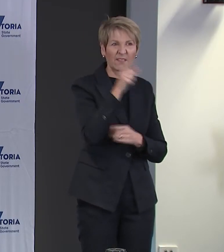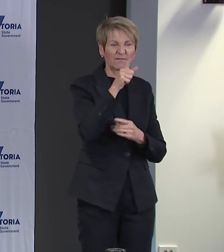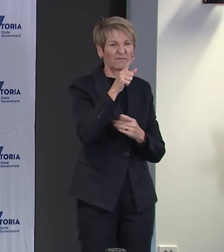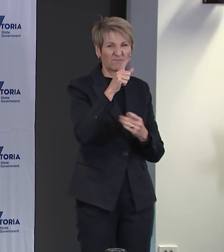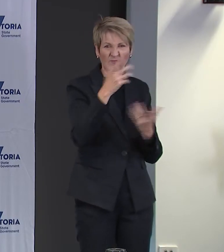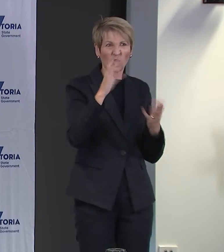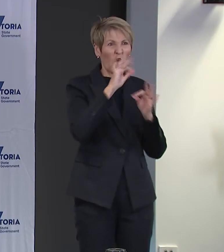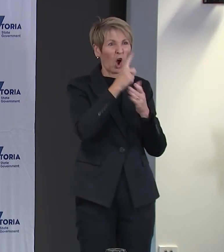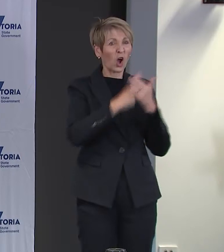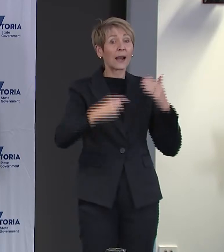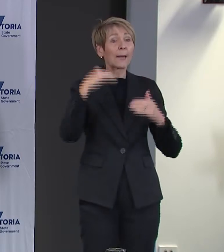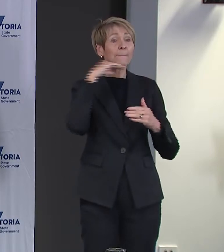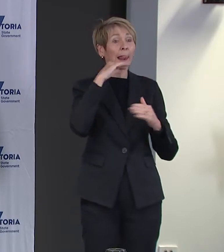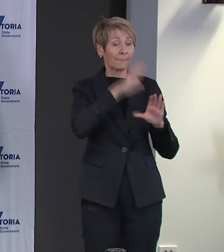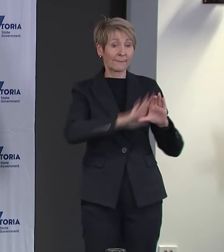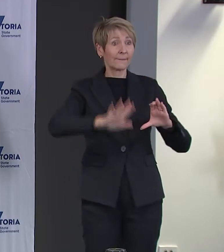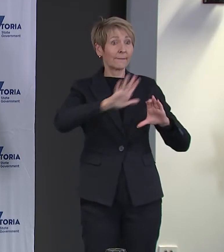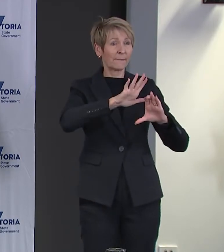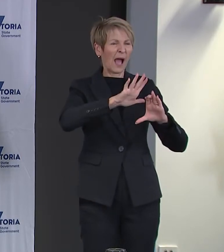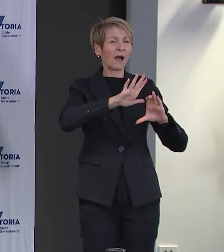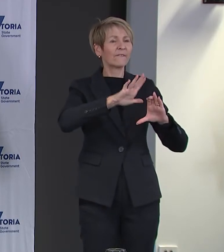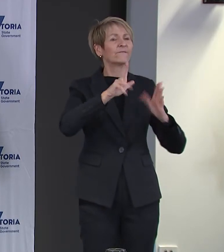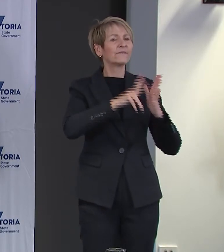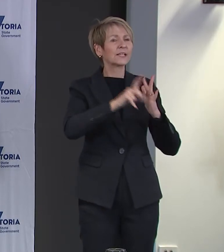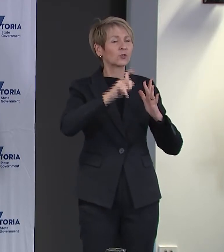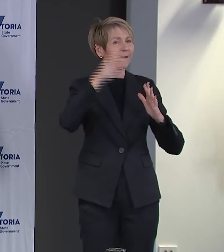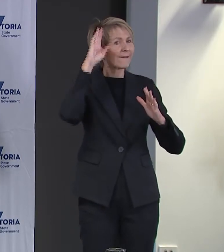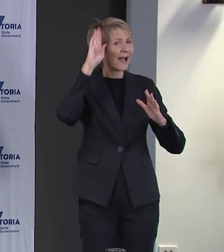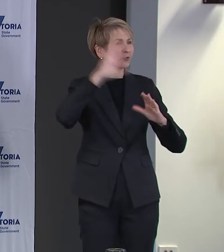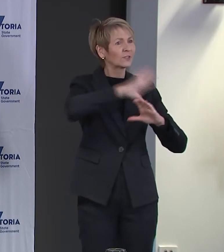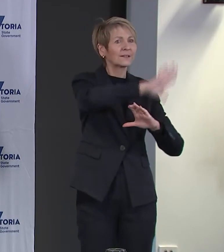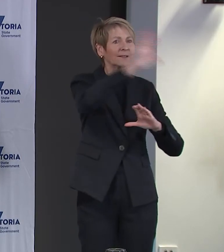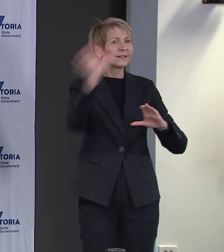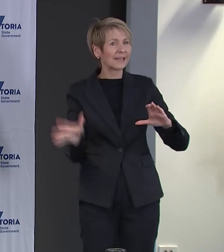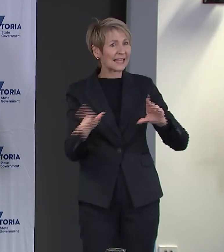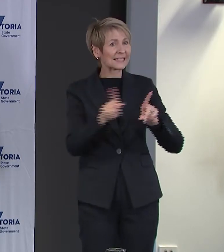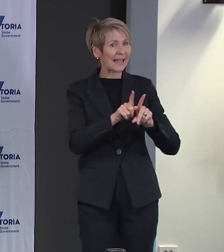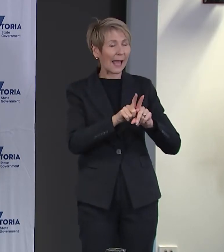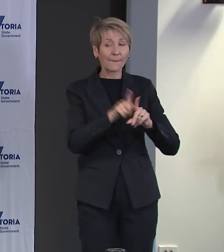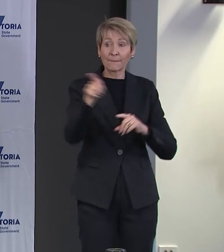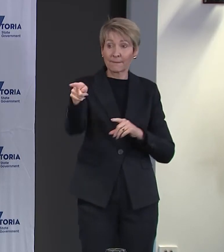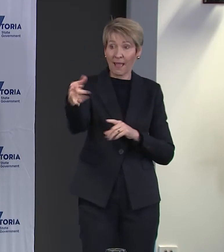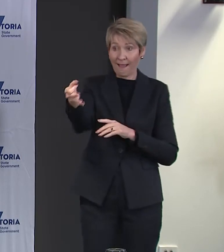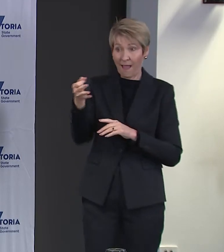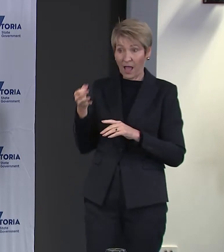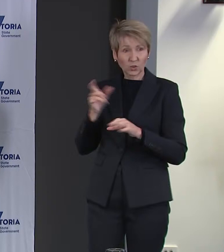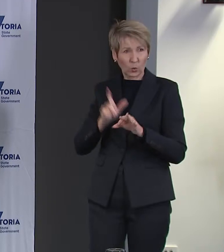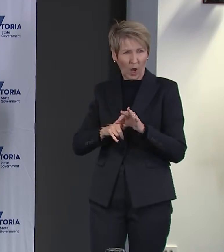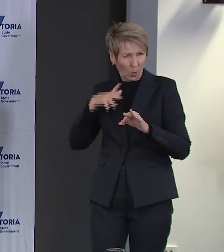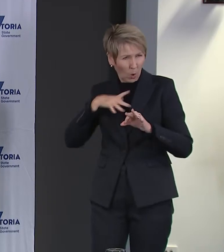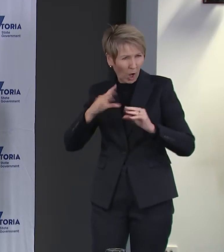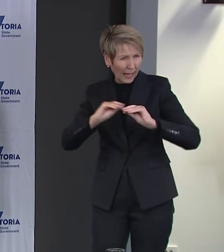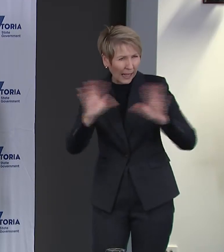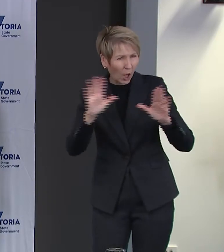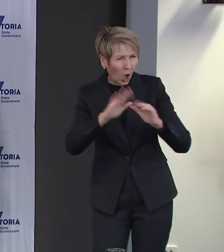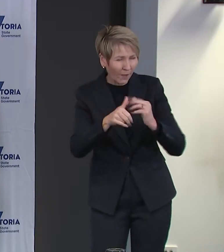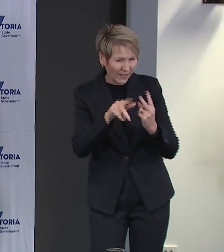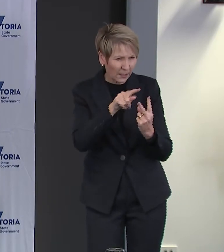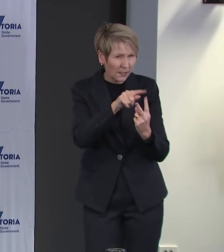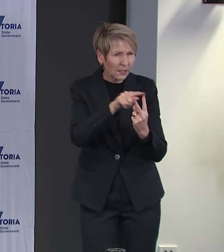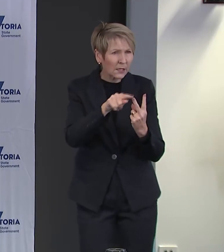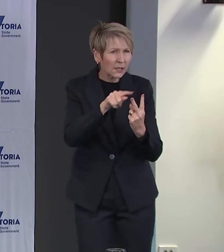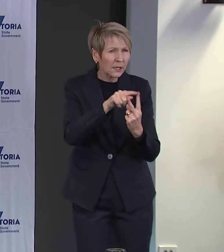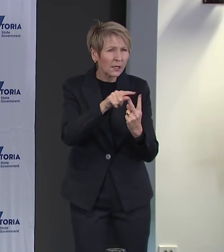regional Victoria and Metro Melbourne. Jerome, can you just take us through just those 2 new cases again, so we've got it absolutely clear? Sure. So case 1 and case